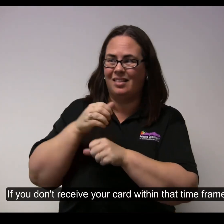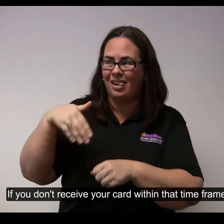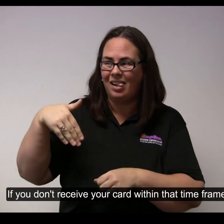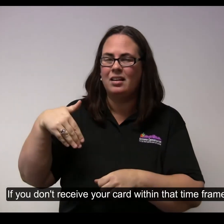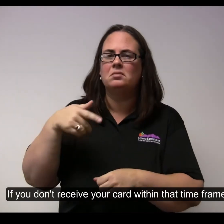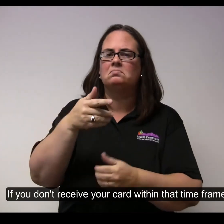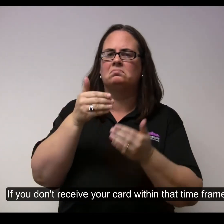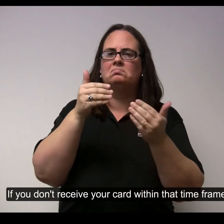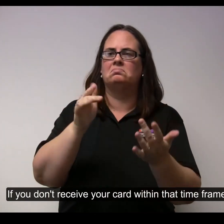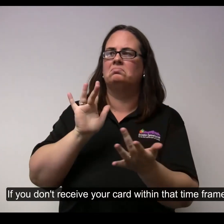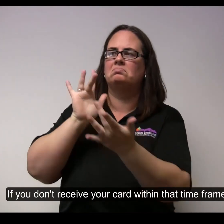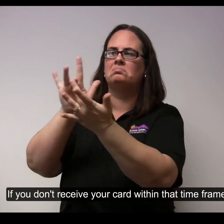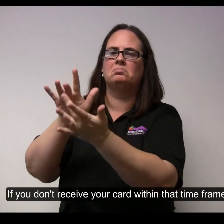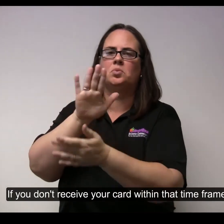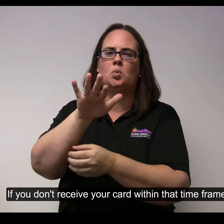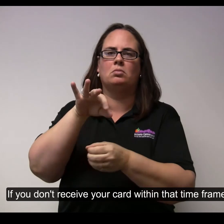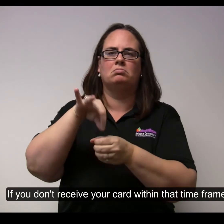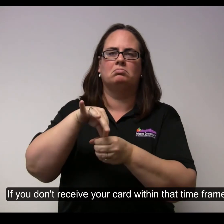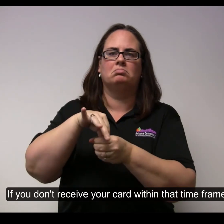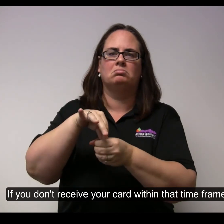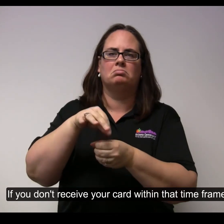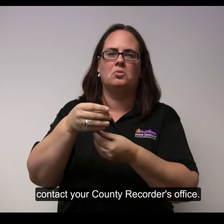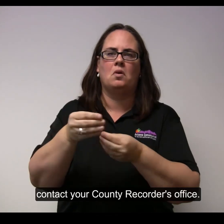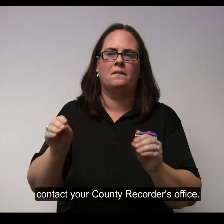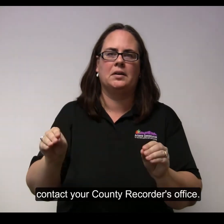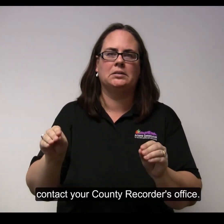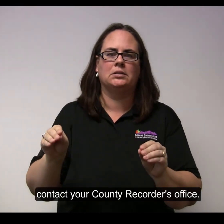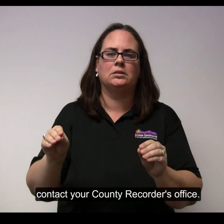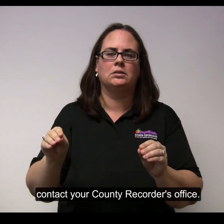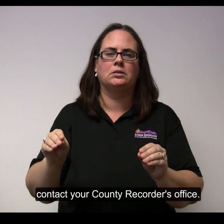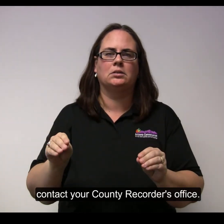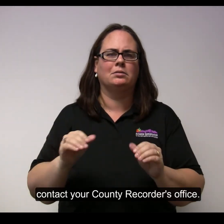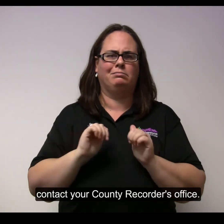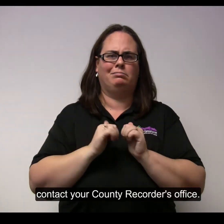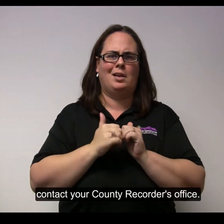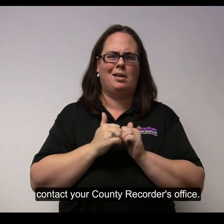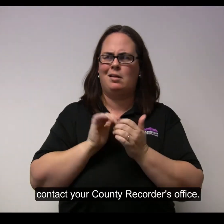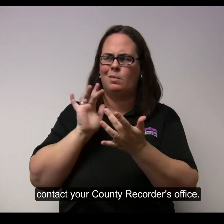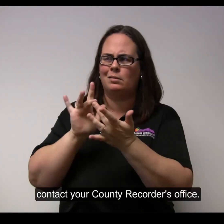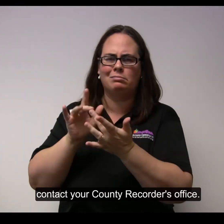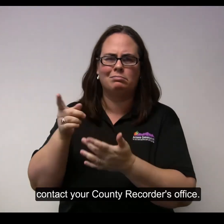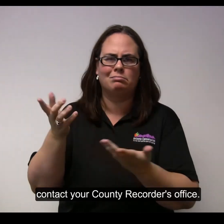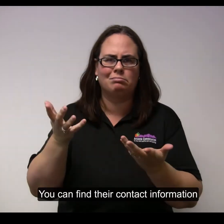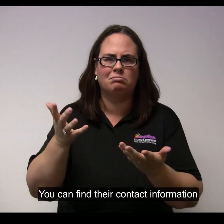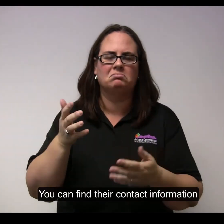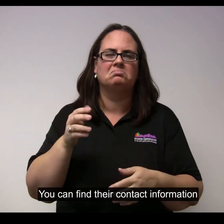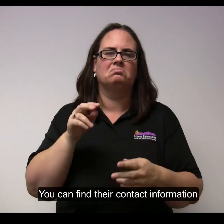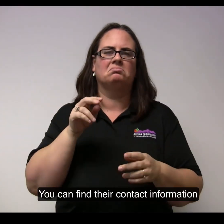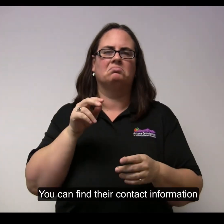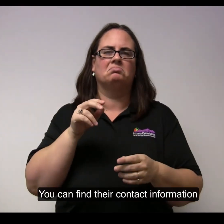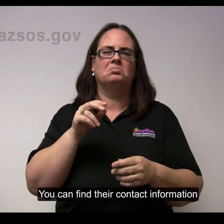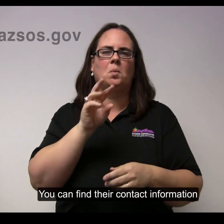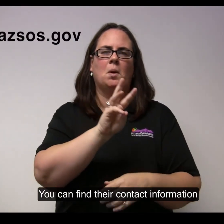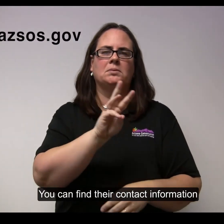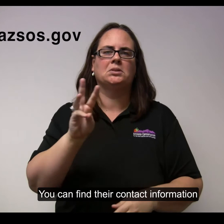don't receive your card within that time frame, contact your county recorder's office. You can find their contact